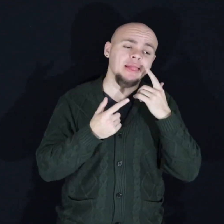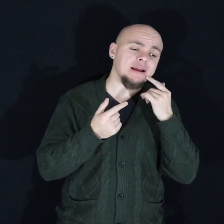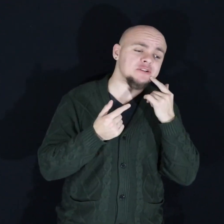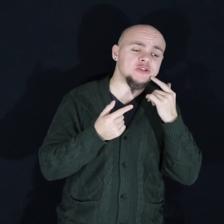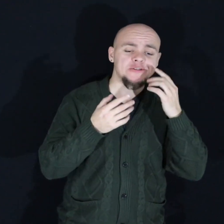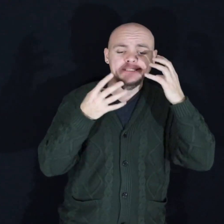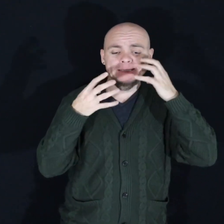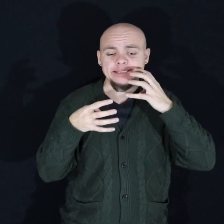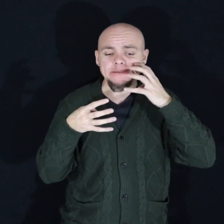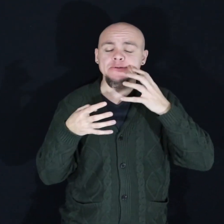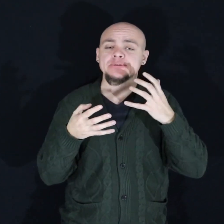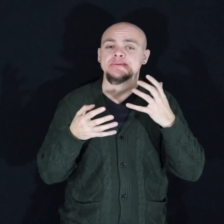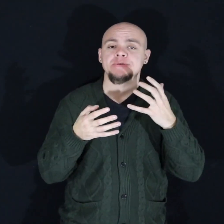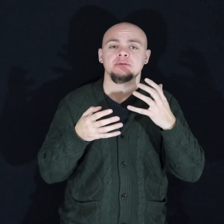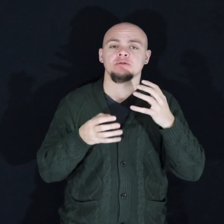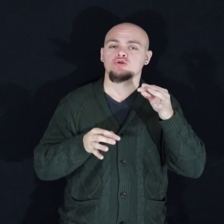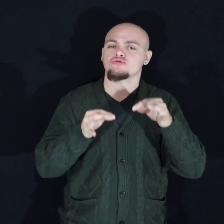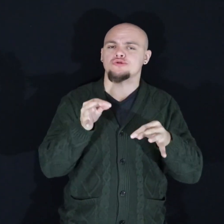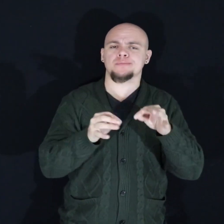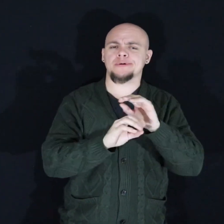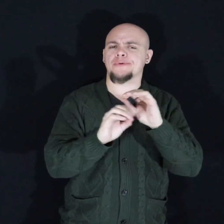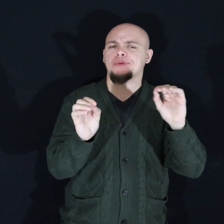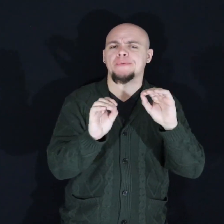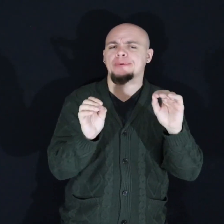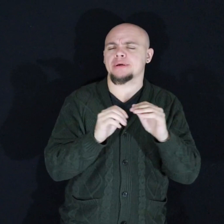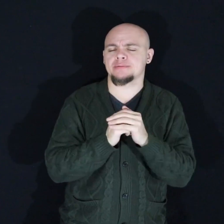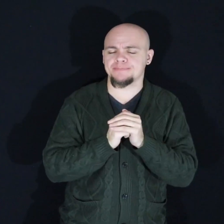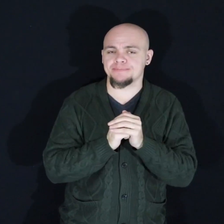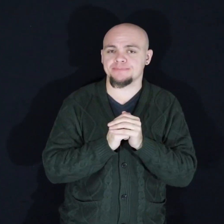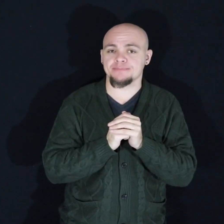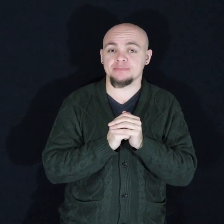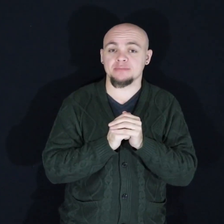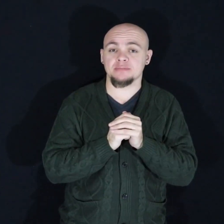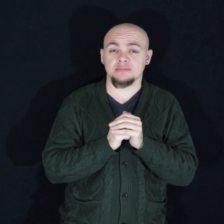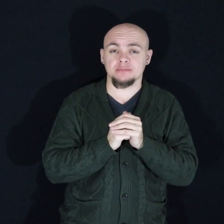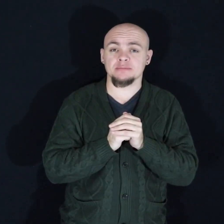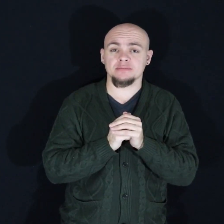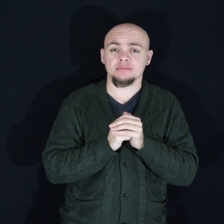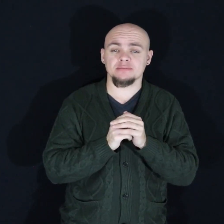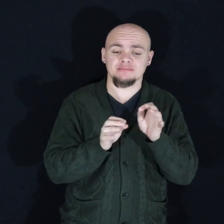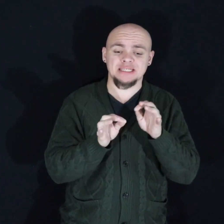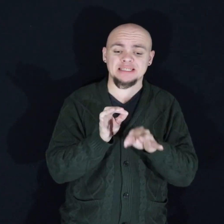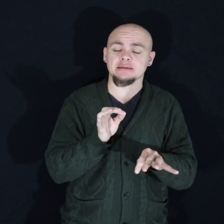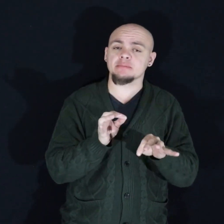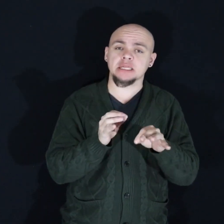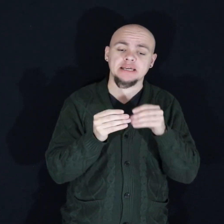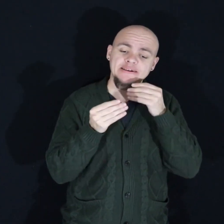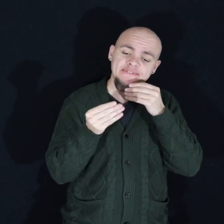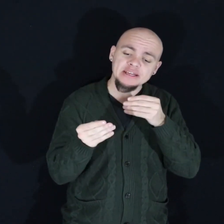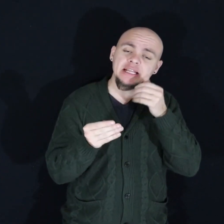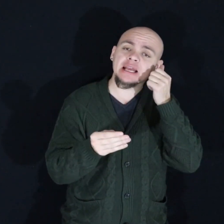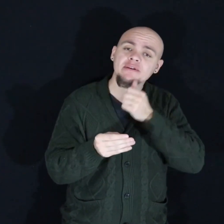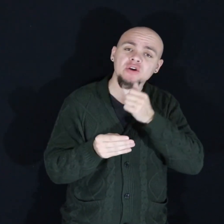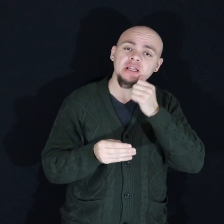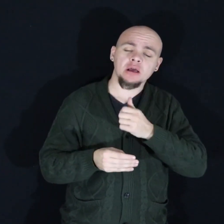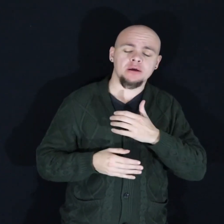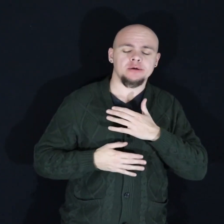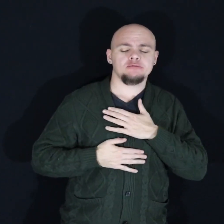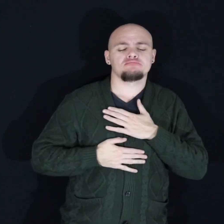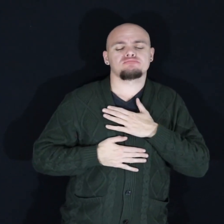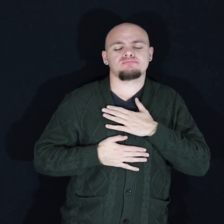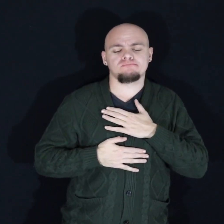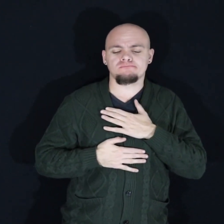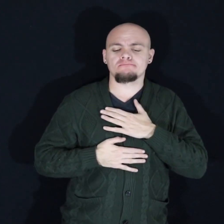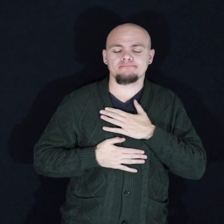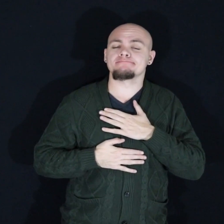tears, without the fear of judgment. Even the act of simply feeding them each day gives us great joy.